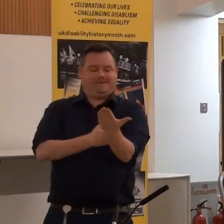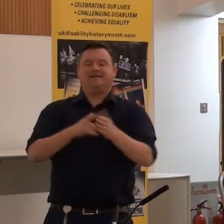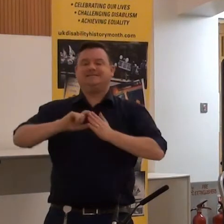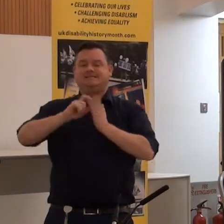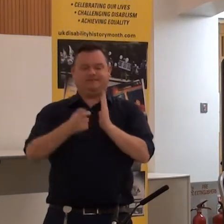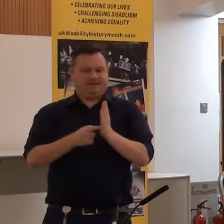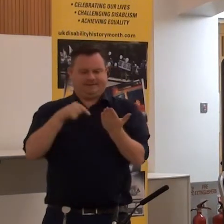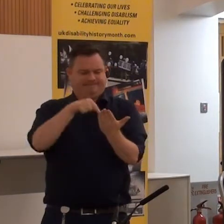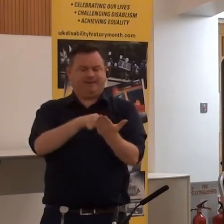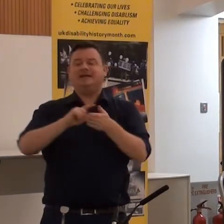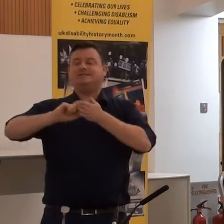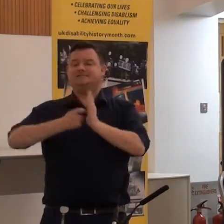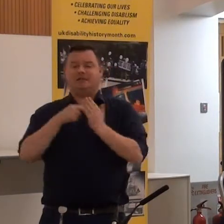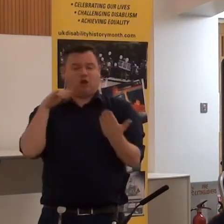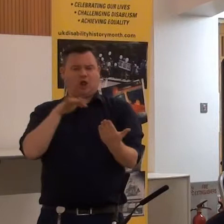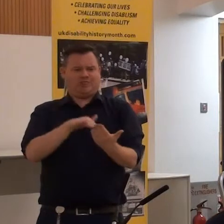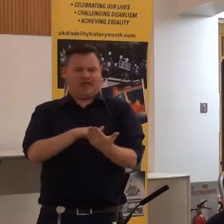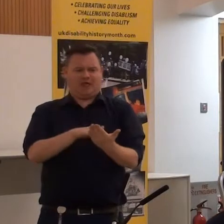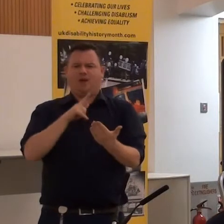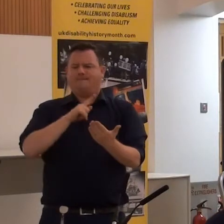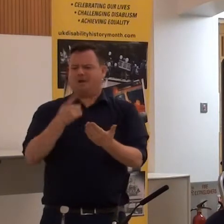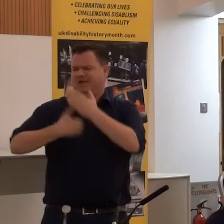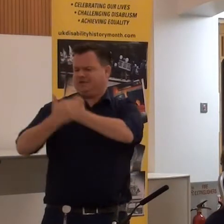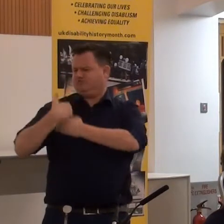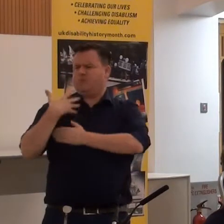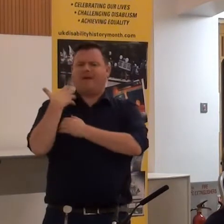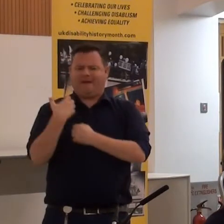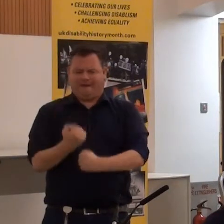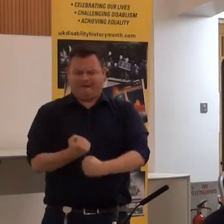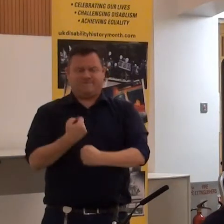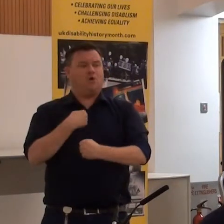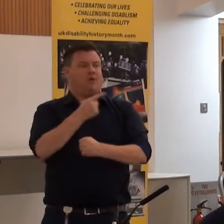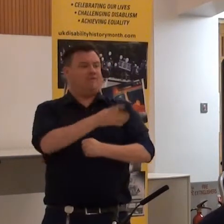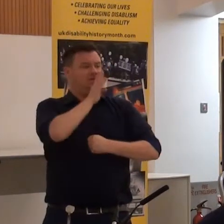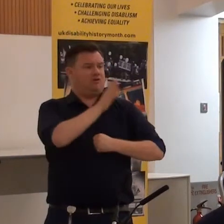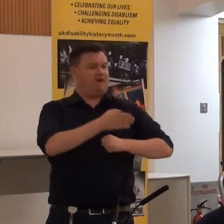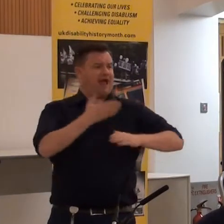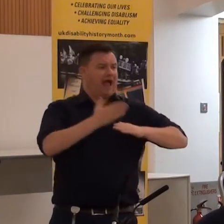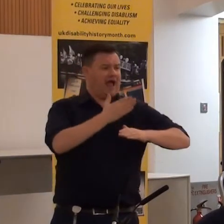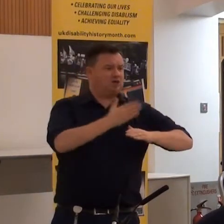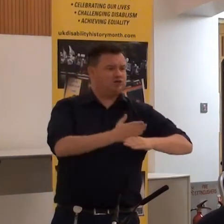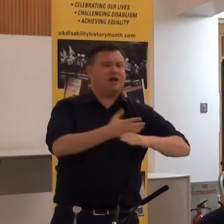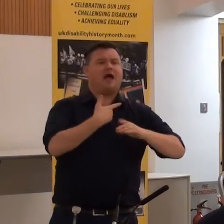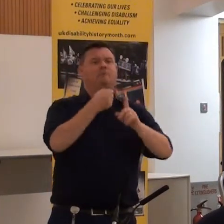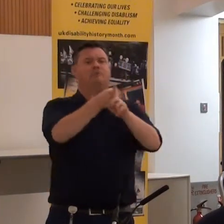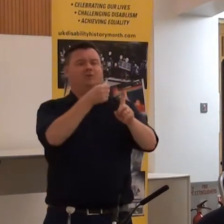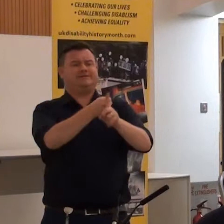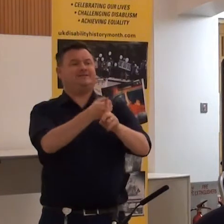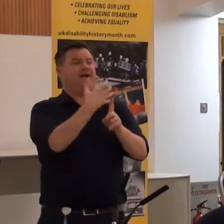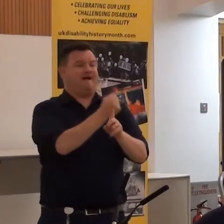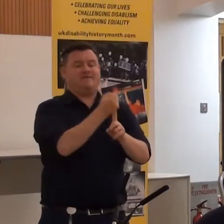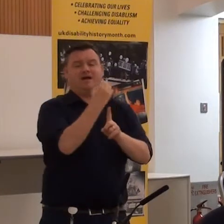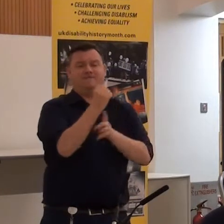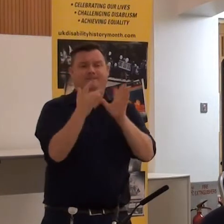hidden generations time and time again, and whilst direct action and other kinds of civil protests are